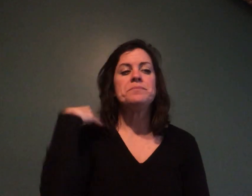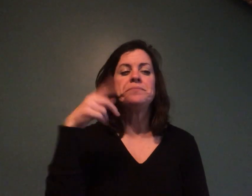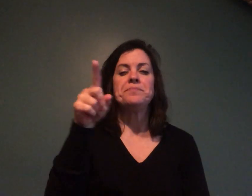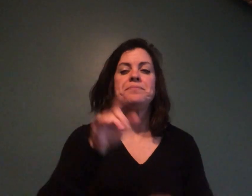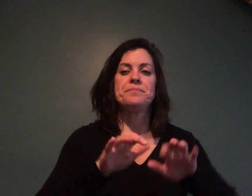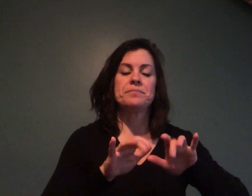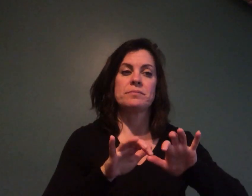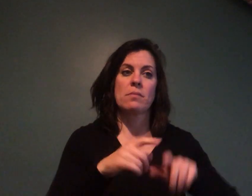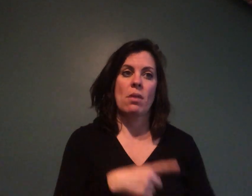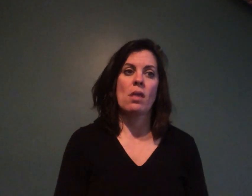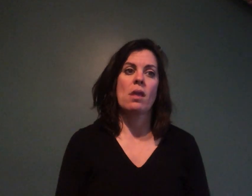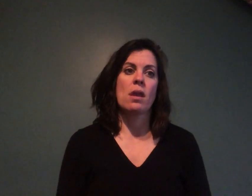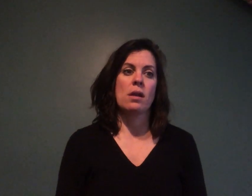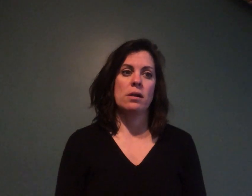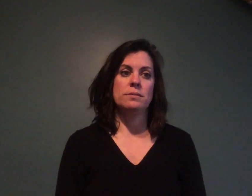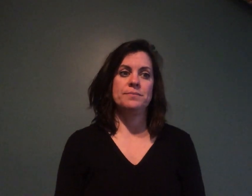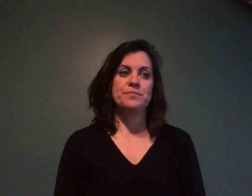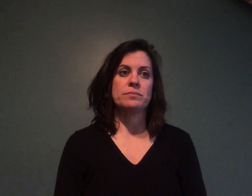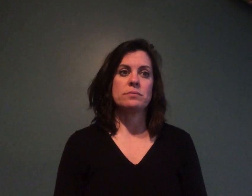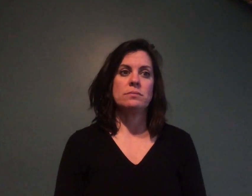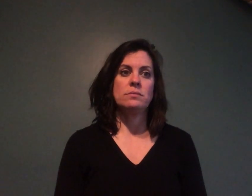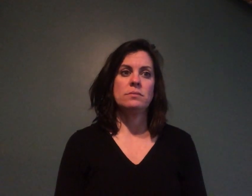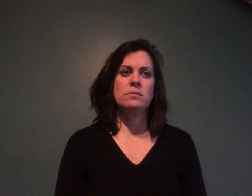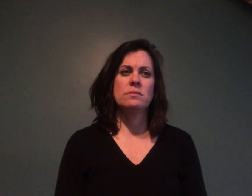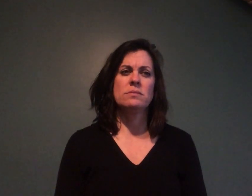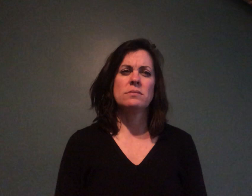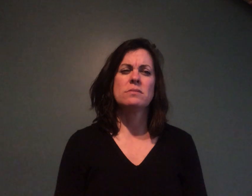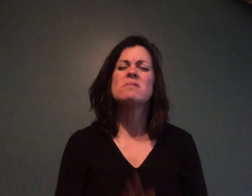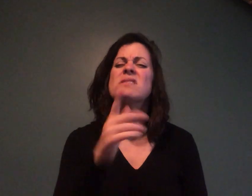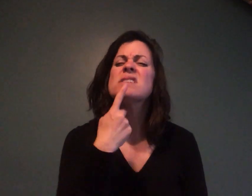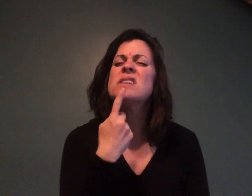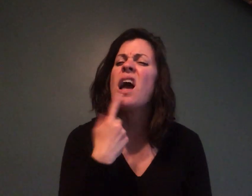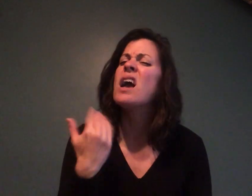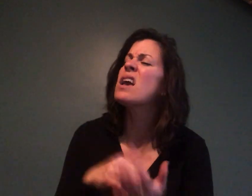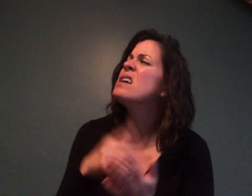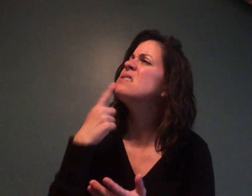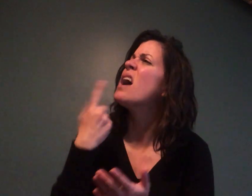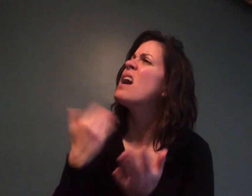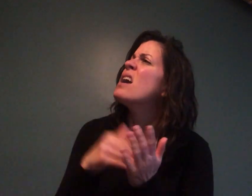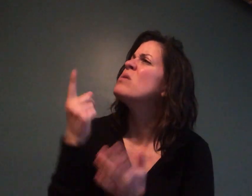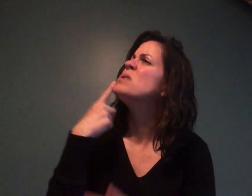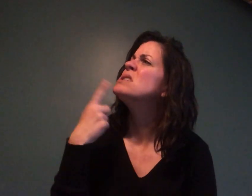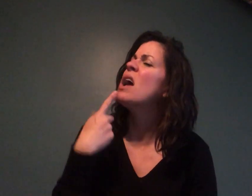Can you repeat that? Well, I just gave you the answer. What are you looking